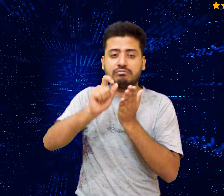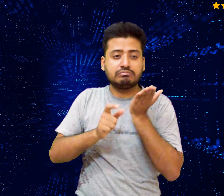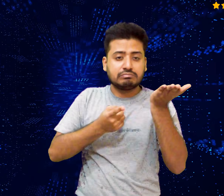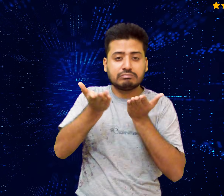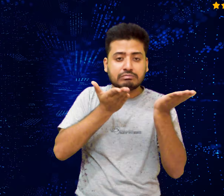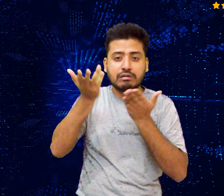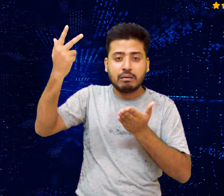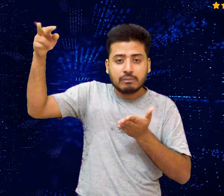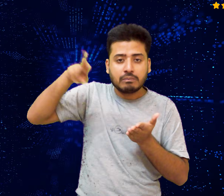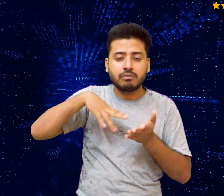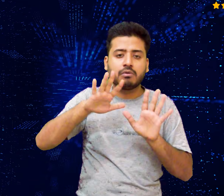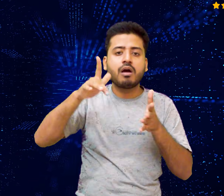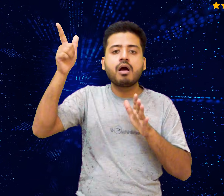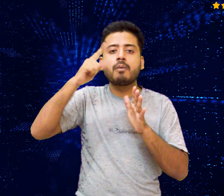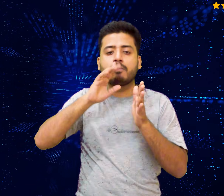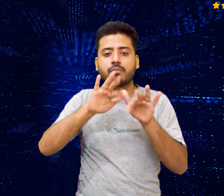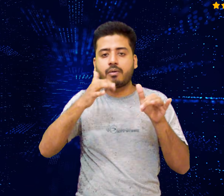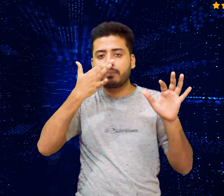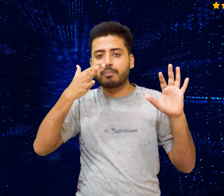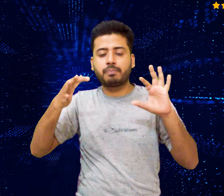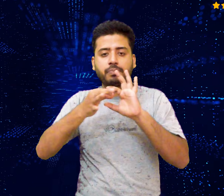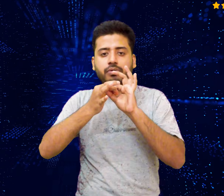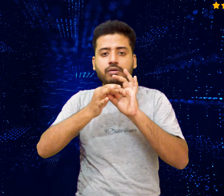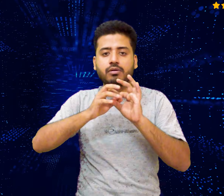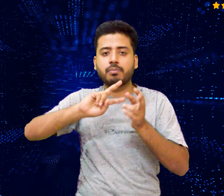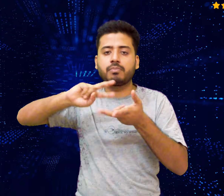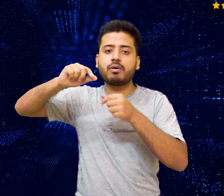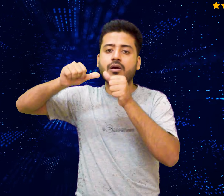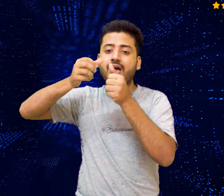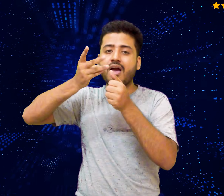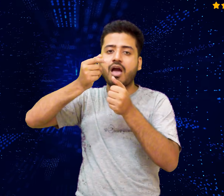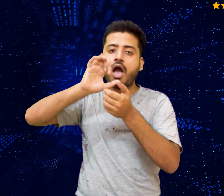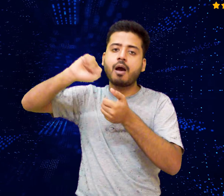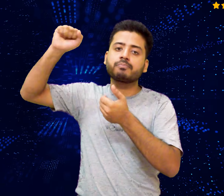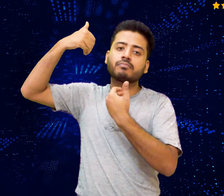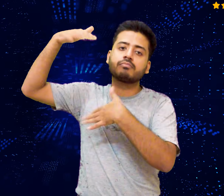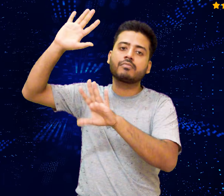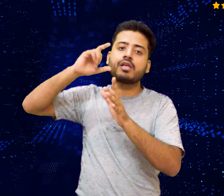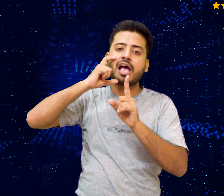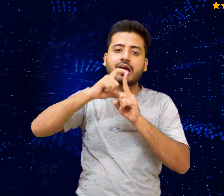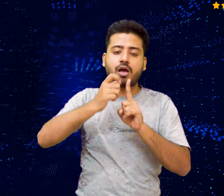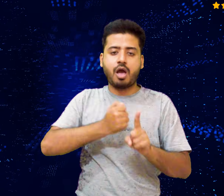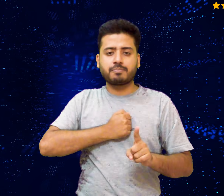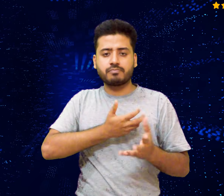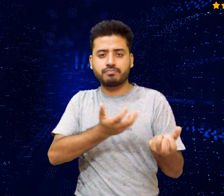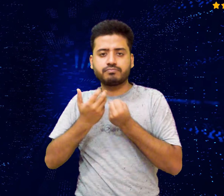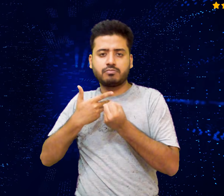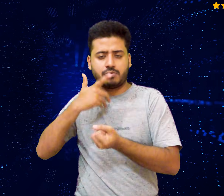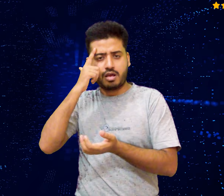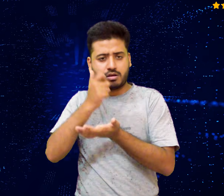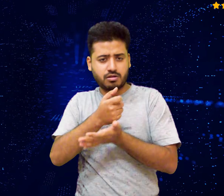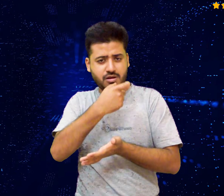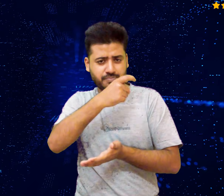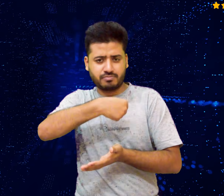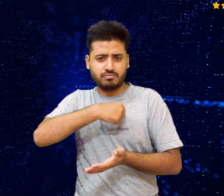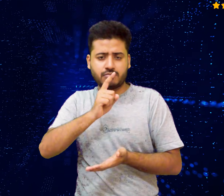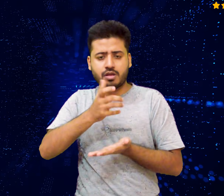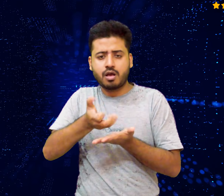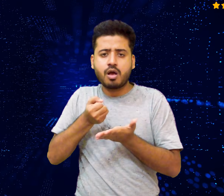unauthorized transactions. Review your social media accounts for posts or messages you didn't create. Enable alerts or